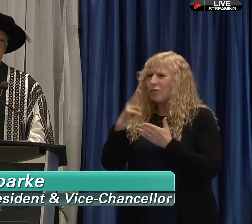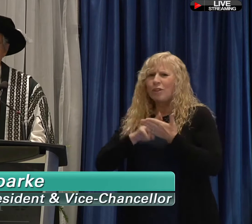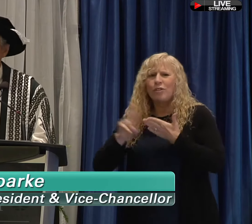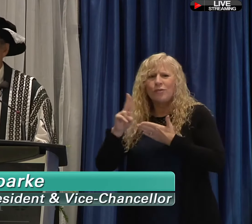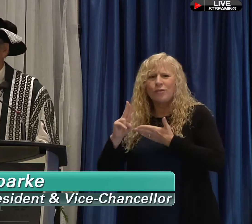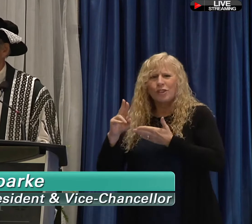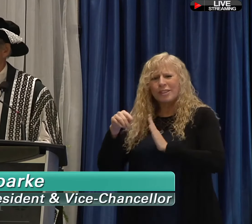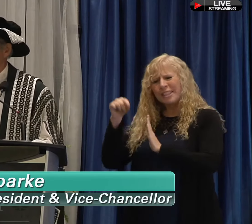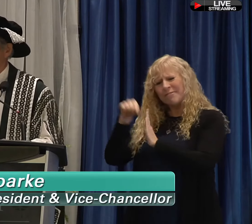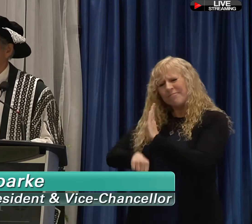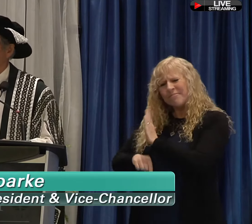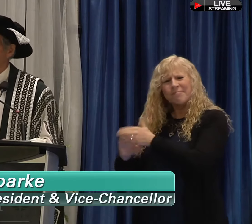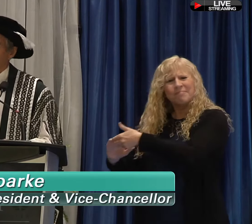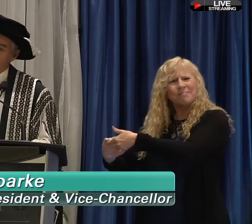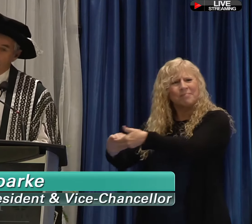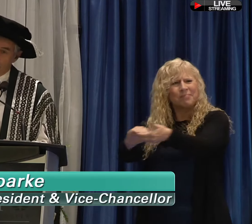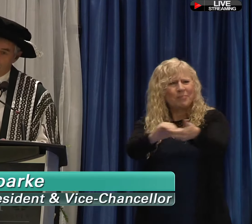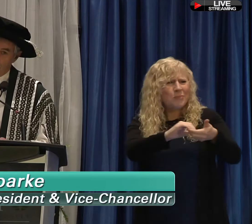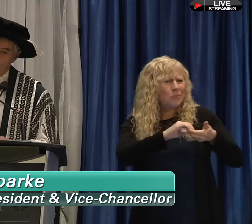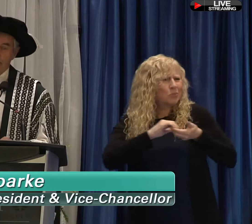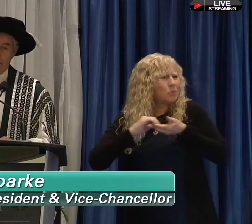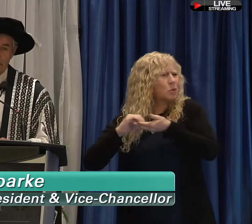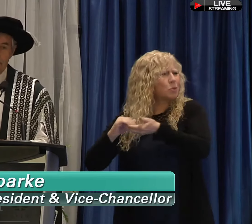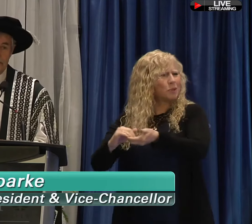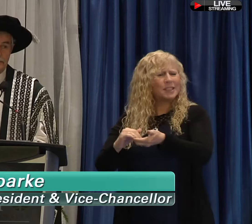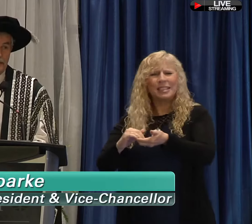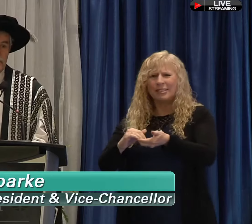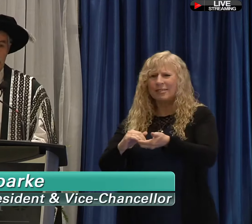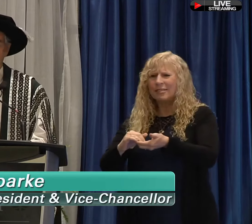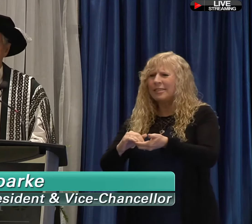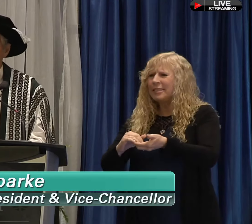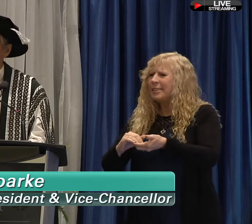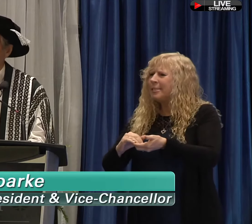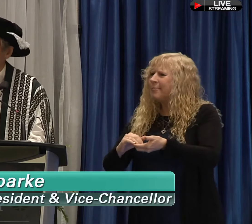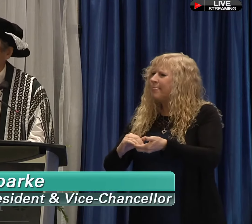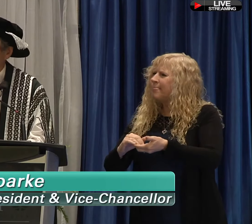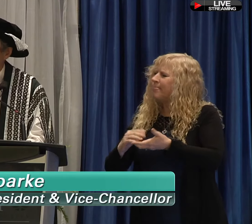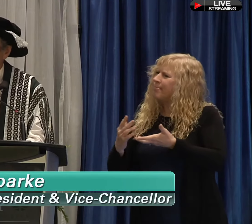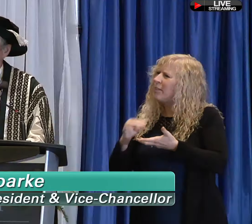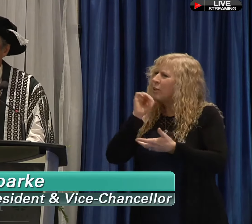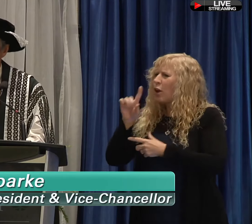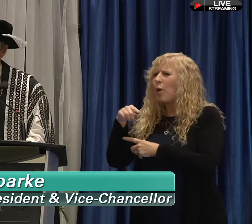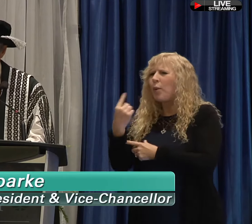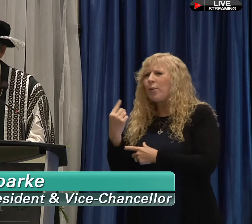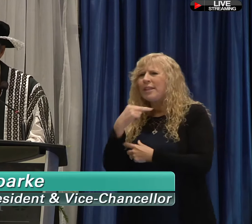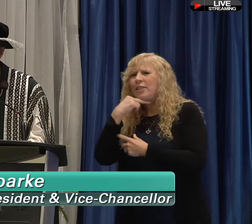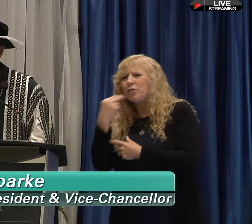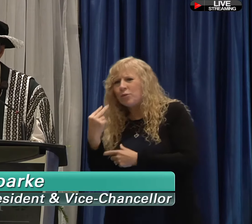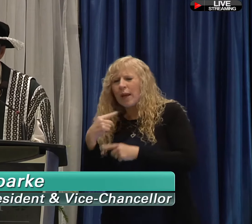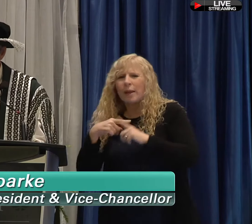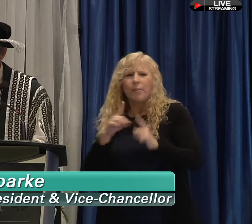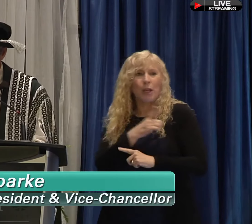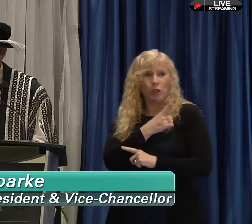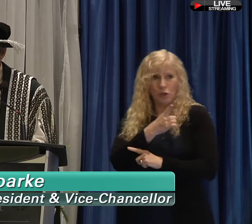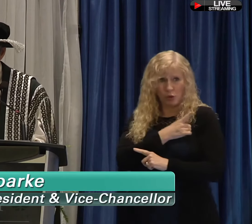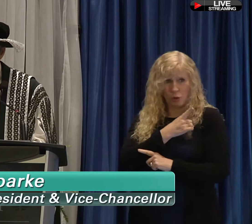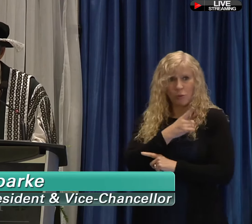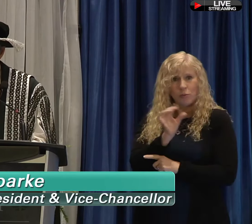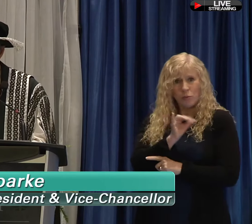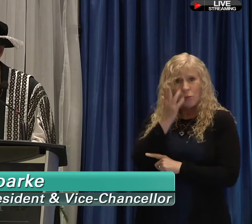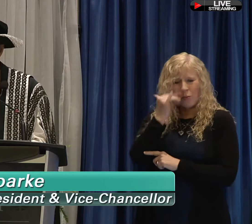that's so much a part, not just of Trent, but maybe especially of the Durham campus, because it's a smaller